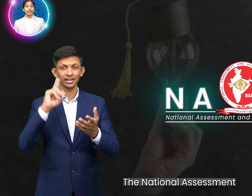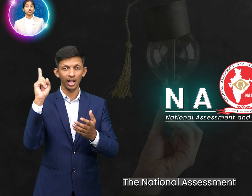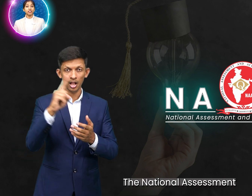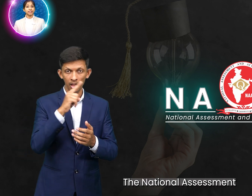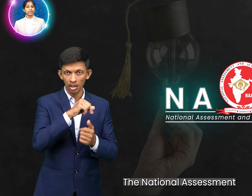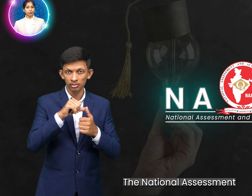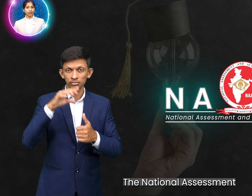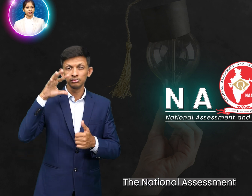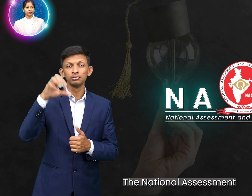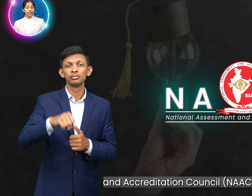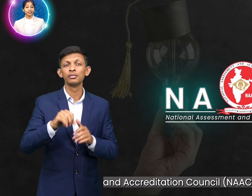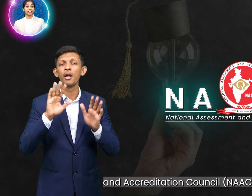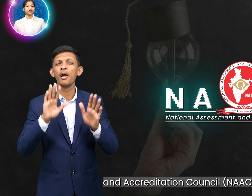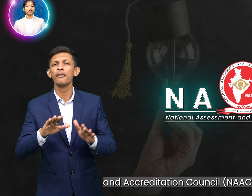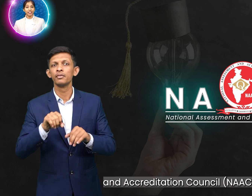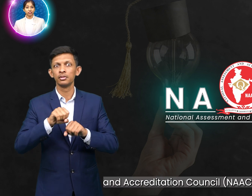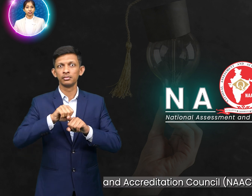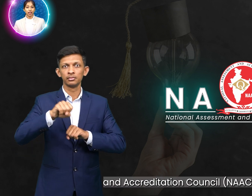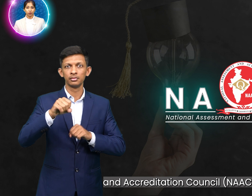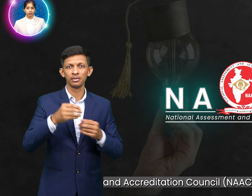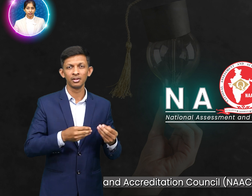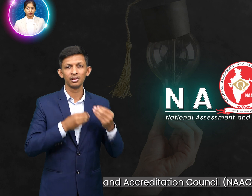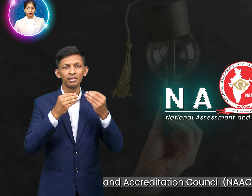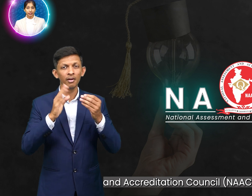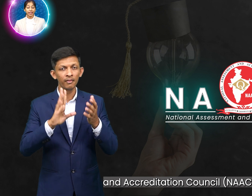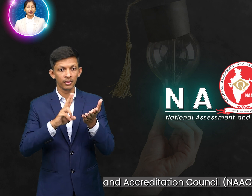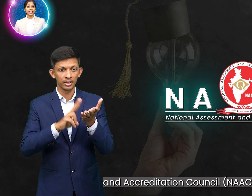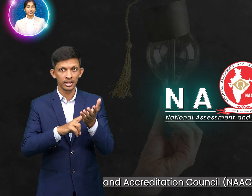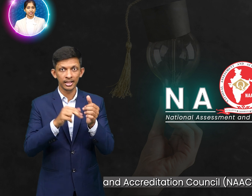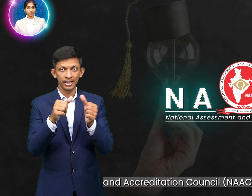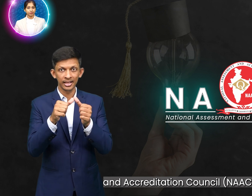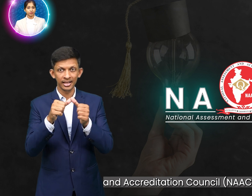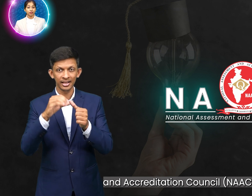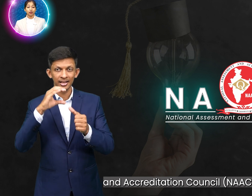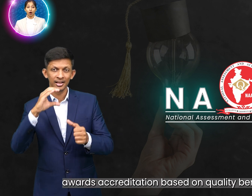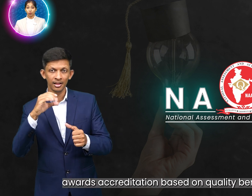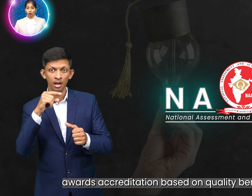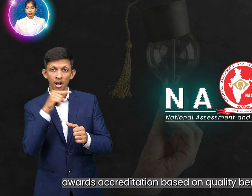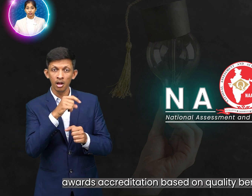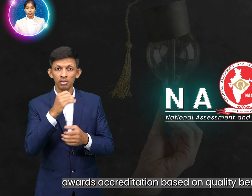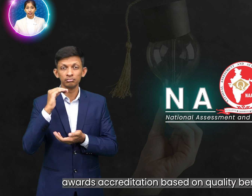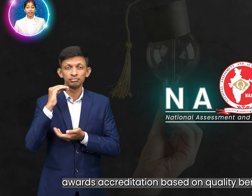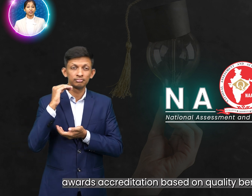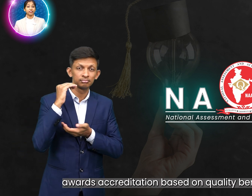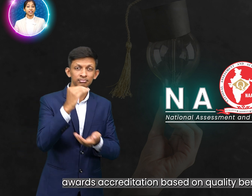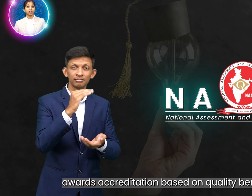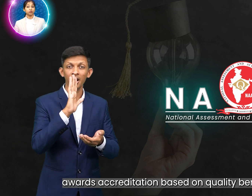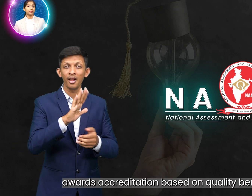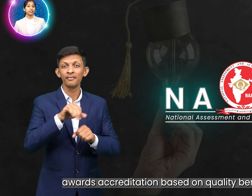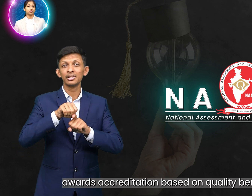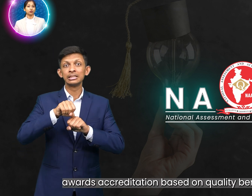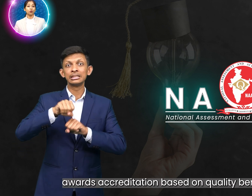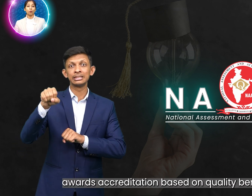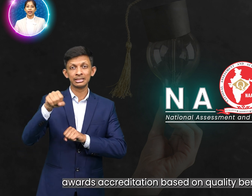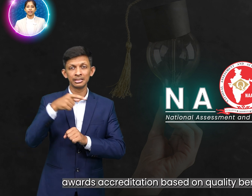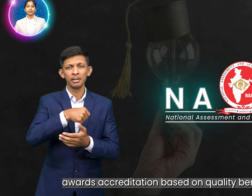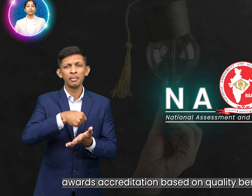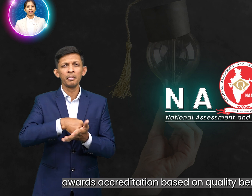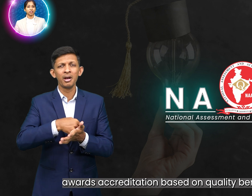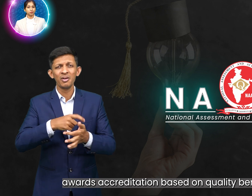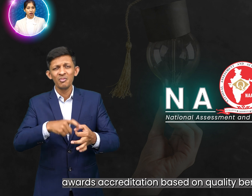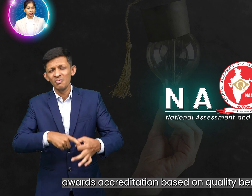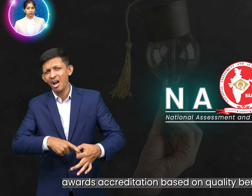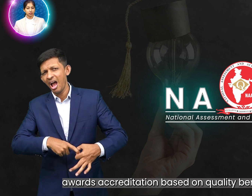The National Assessment and Accreditation Council (NAAC) awards accreditation based on